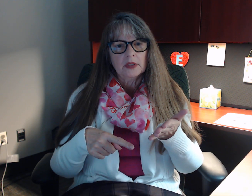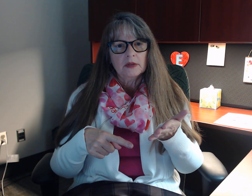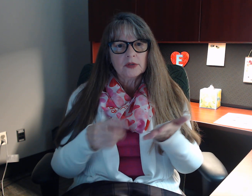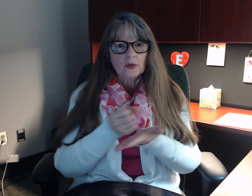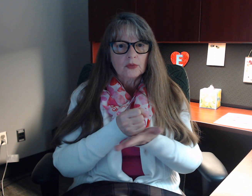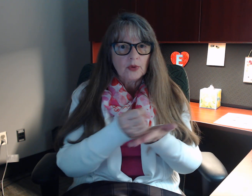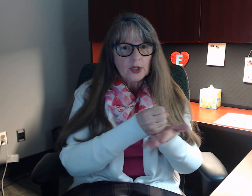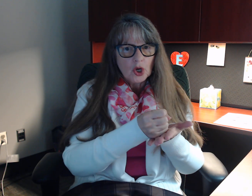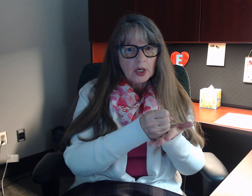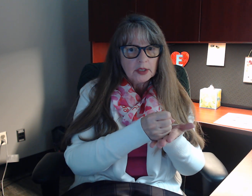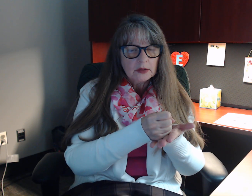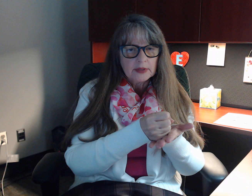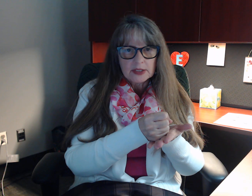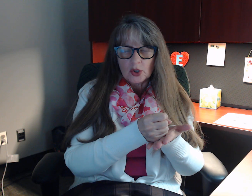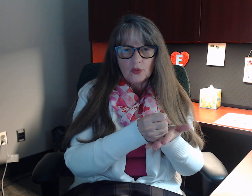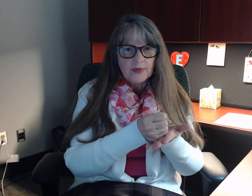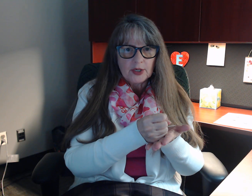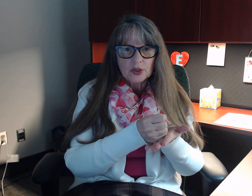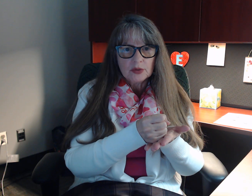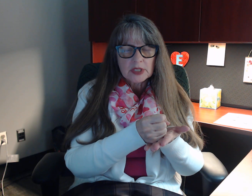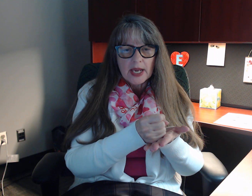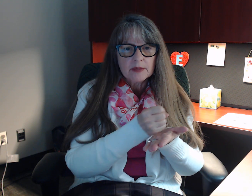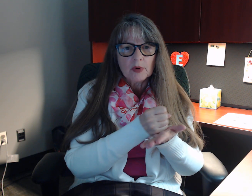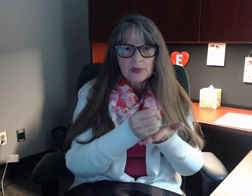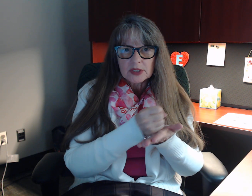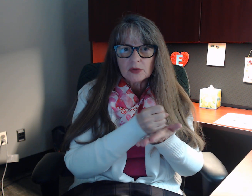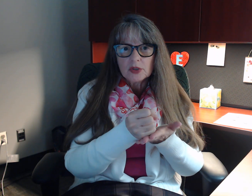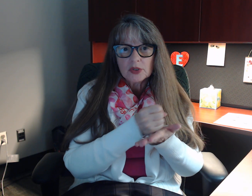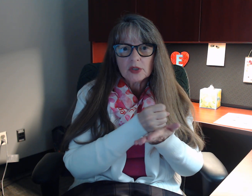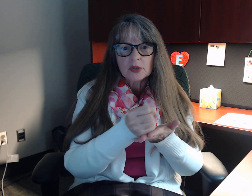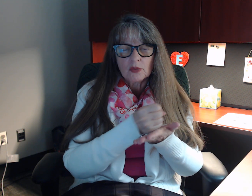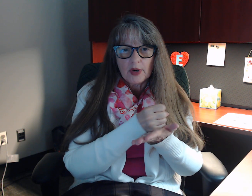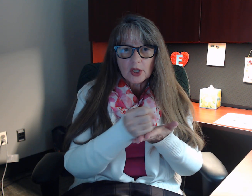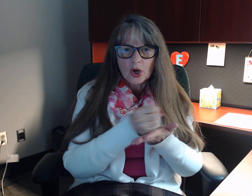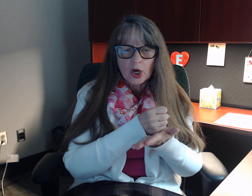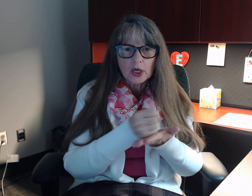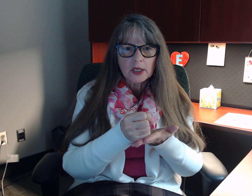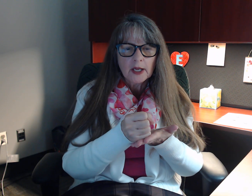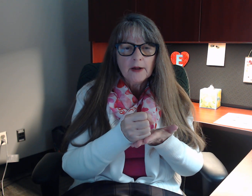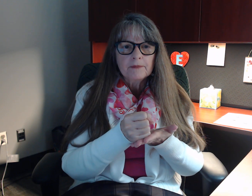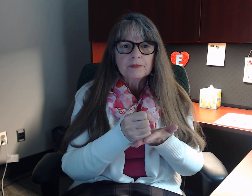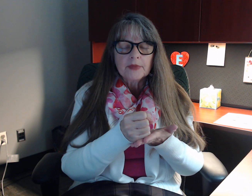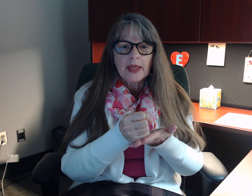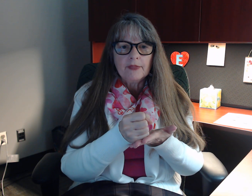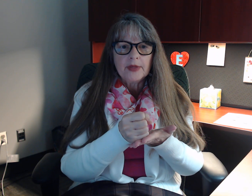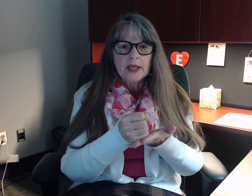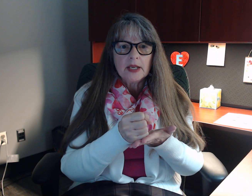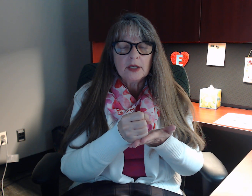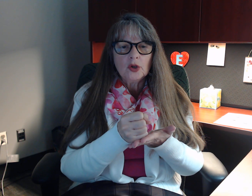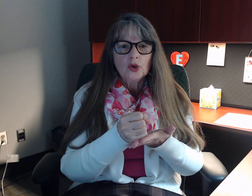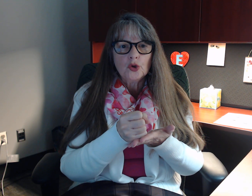So credit card, it's an old-fashioned sign, but we still use it. So credit card, and then